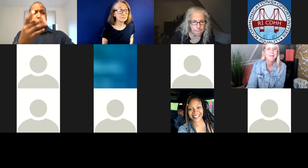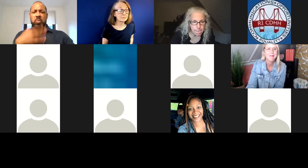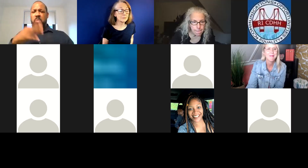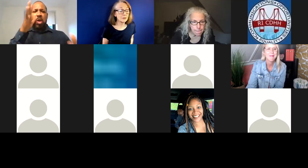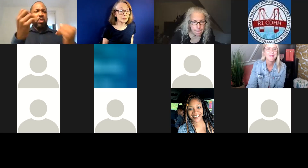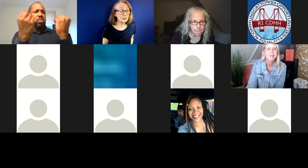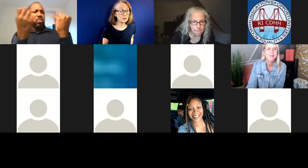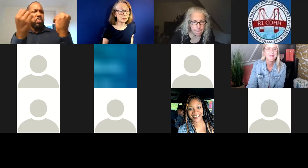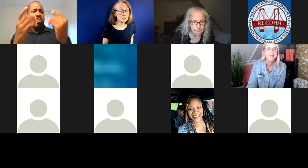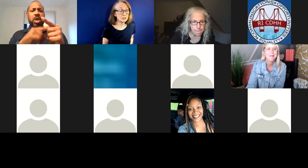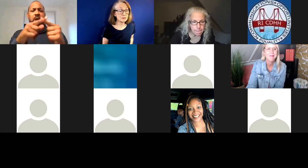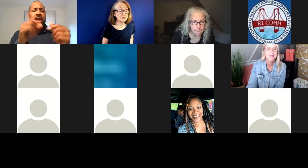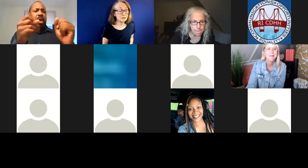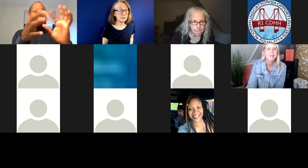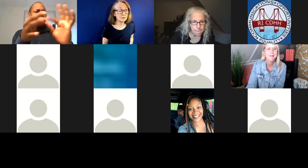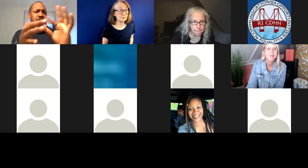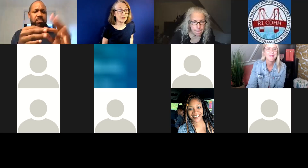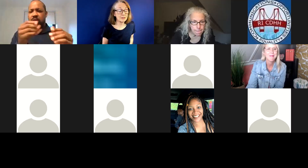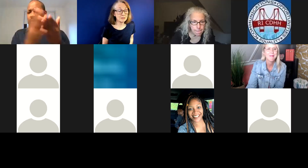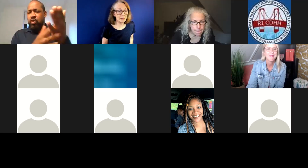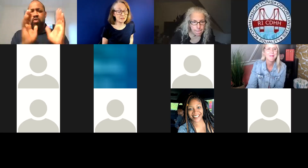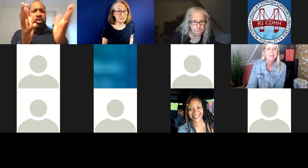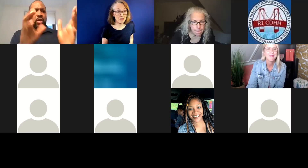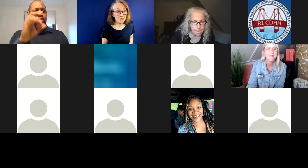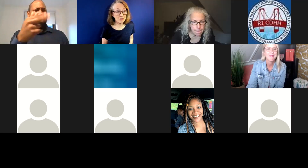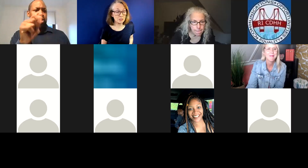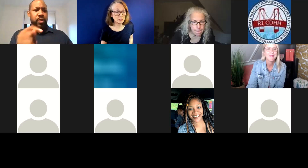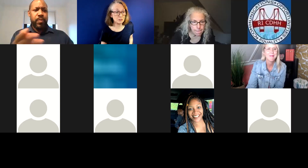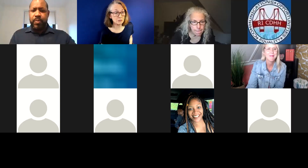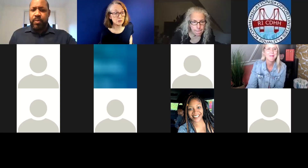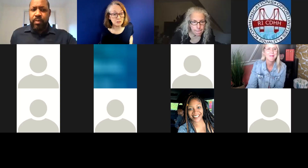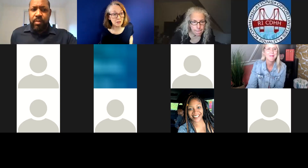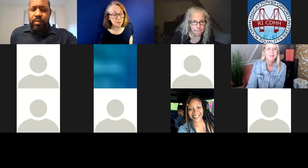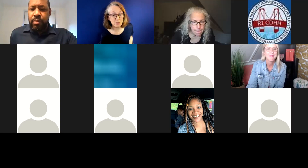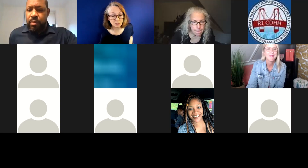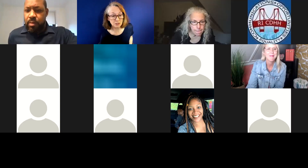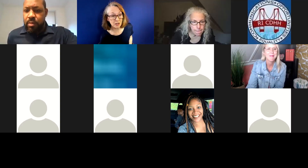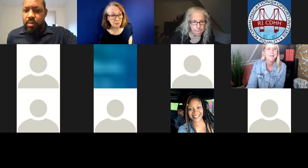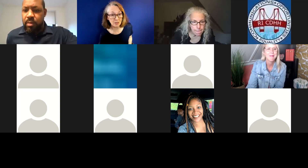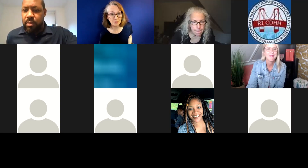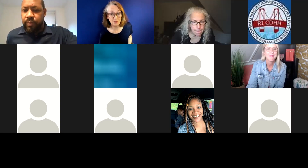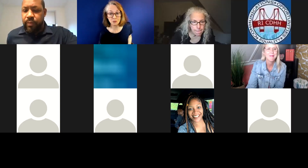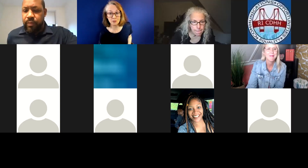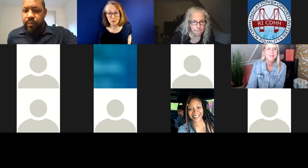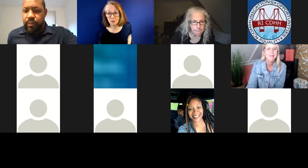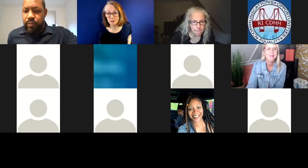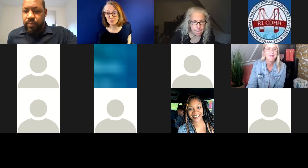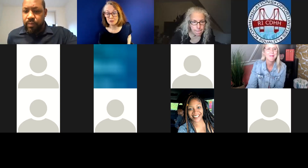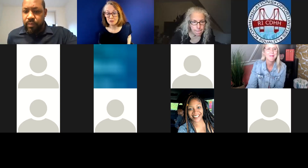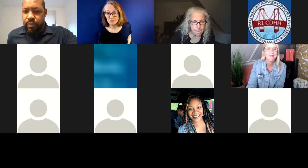Are there any other questions? I can sign the questions if you just type them into chat. I'd be happy to do it that way